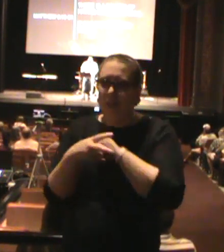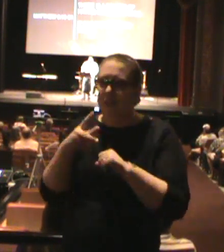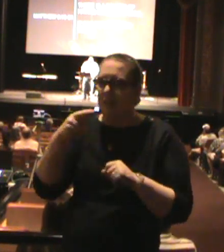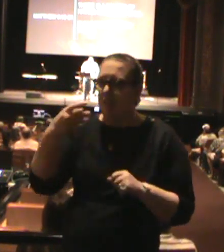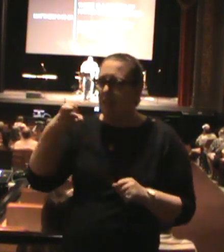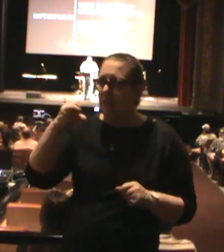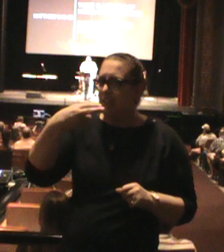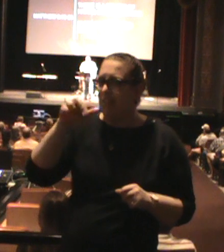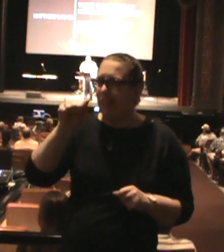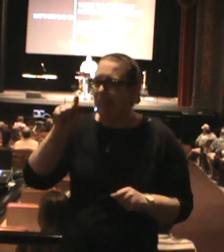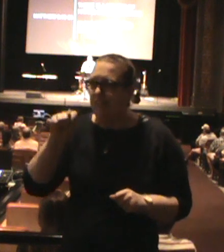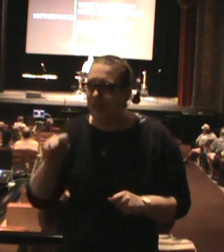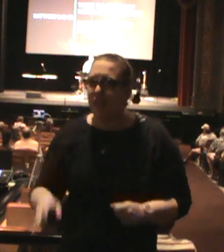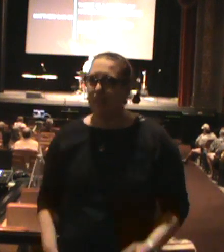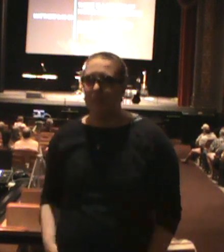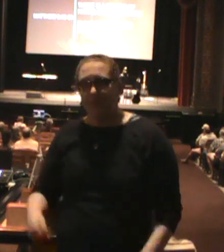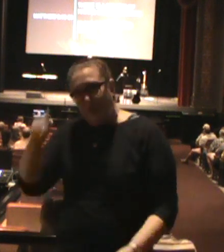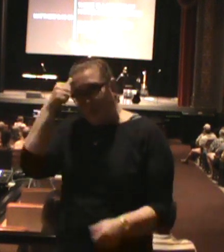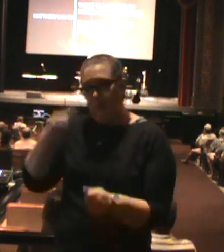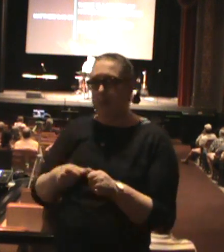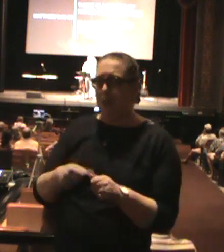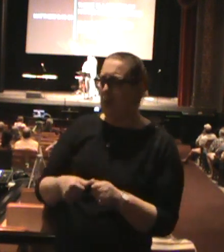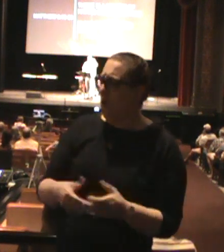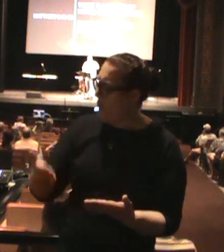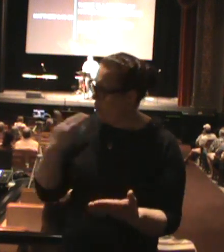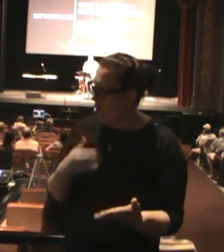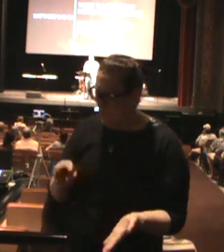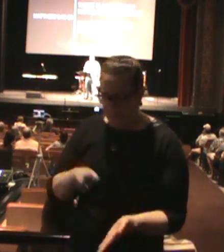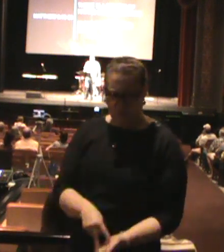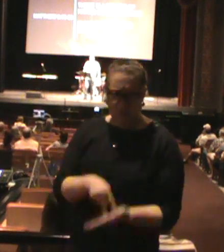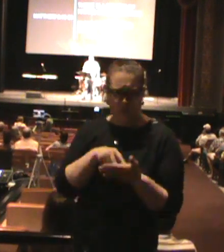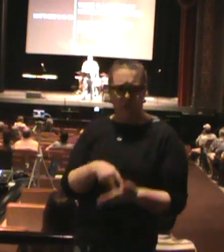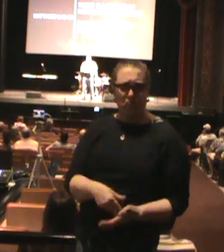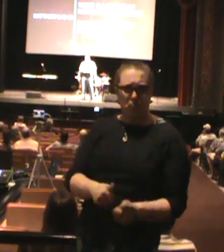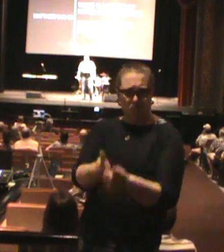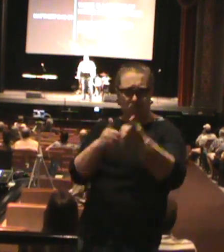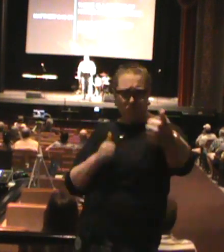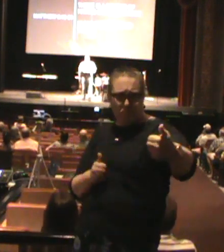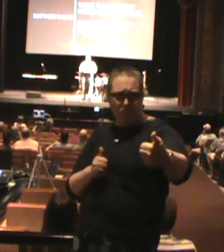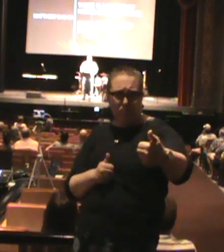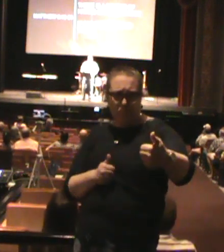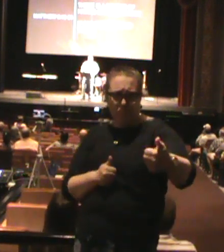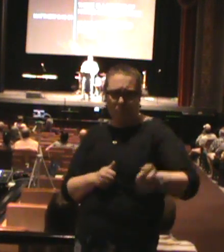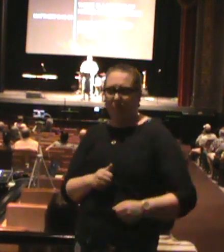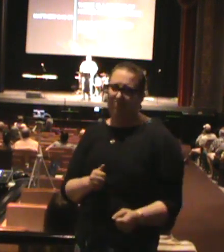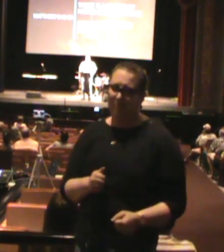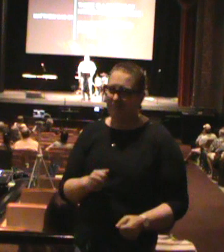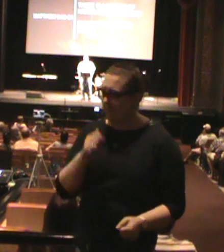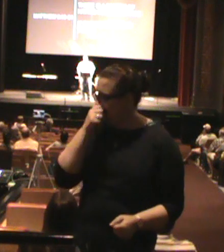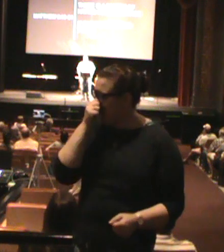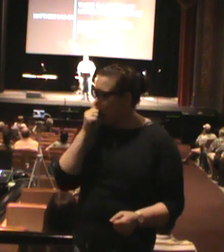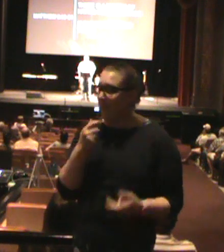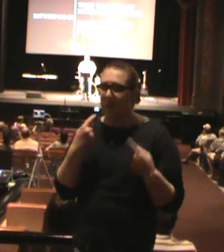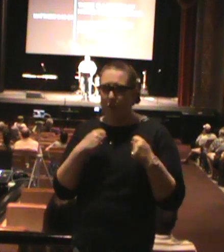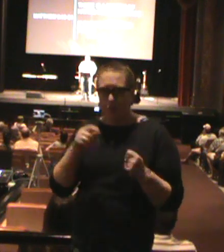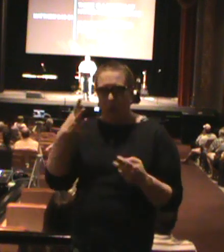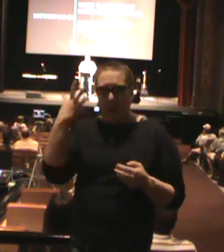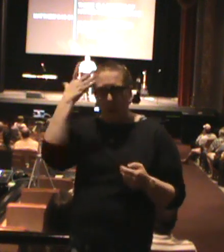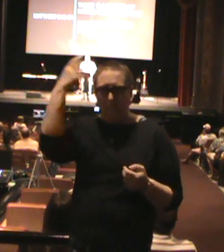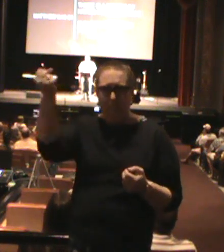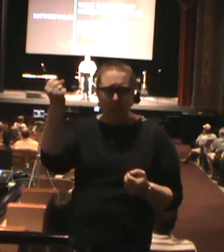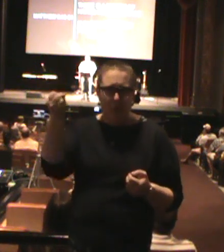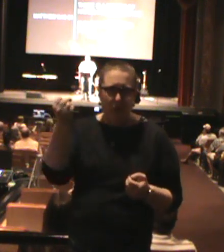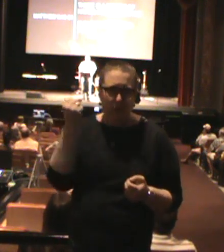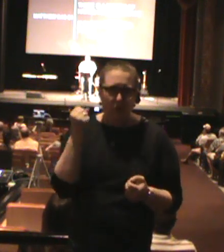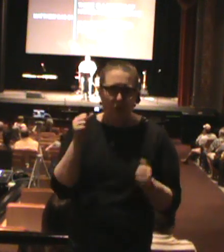mean, literally. Y'all remember when you used to stand like 6 feet away? And what you did was you tried to memorize with